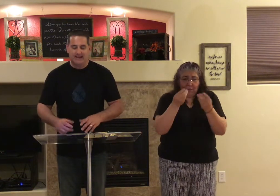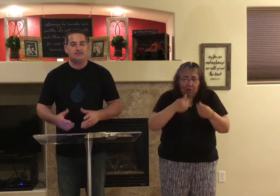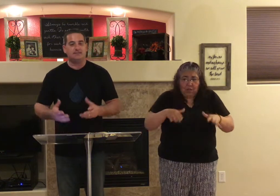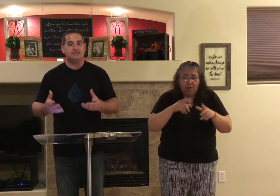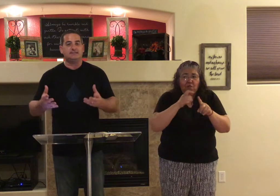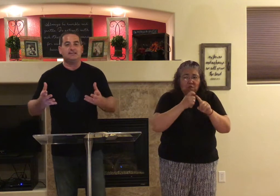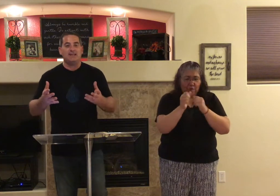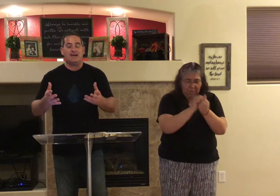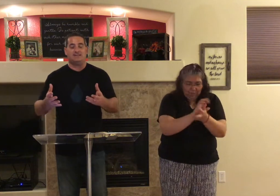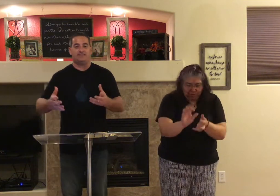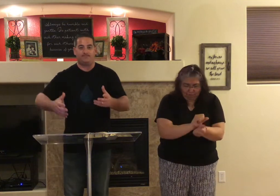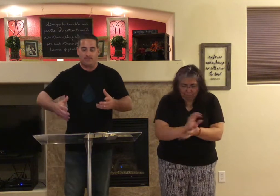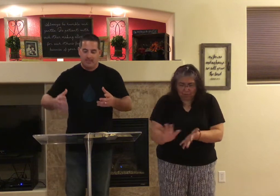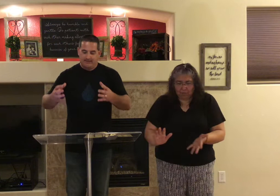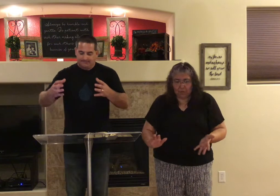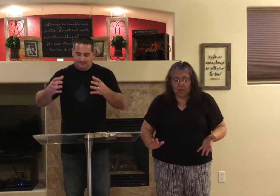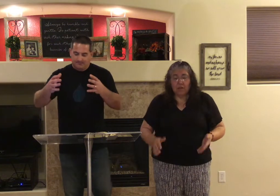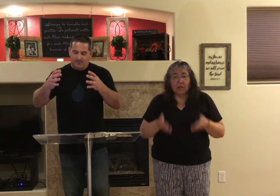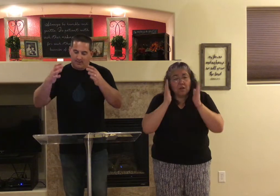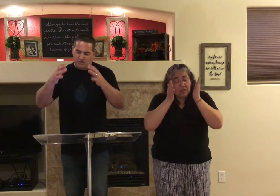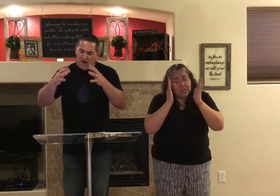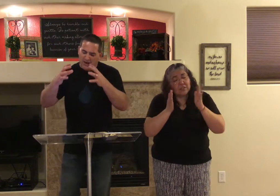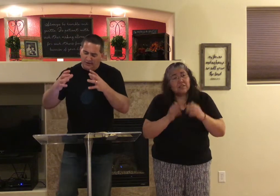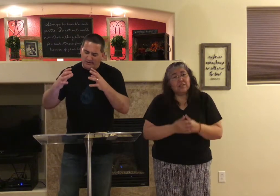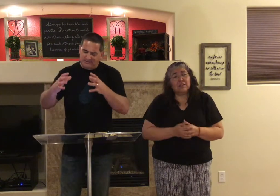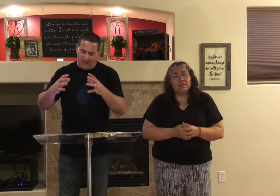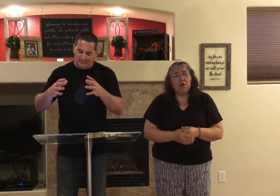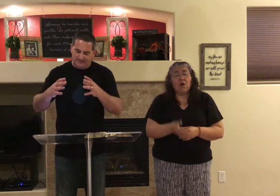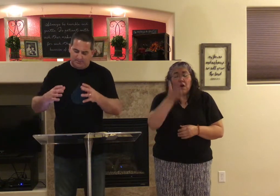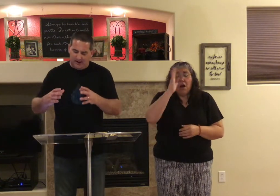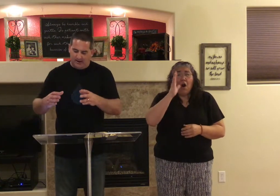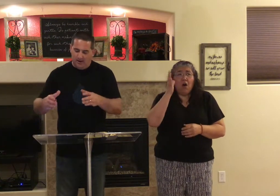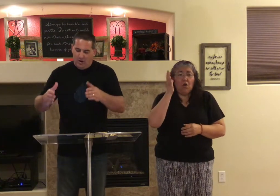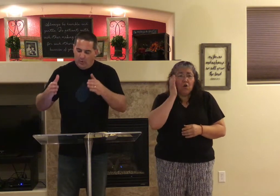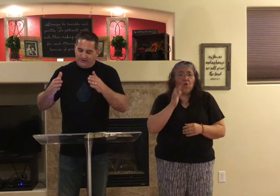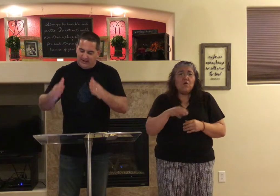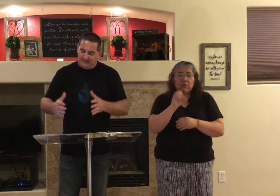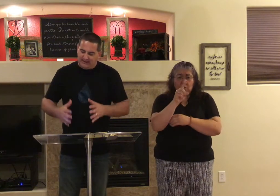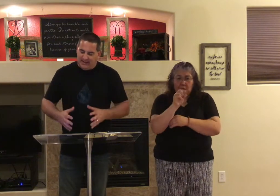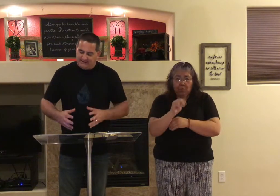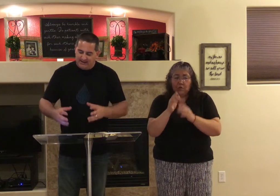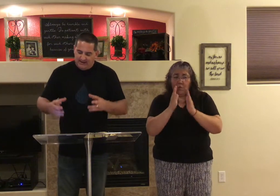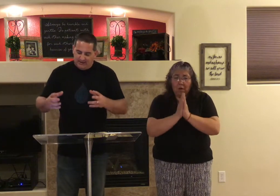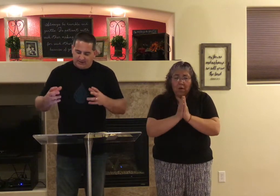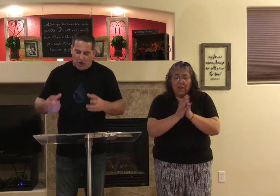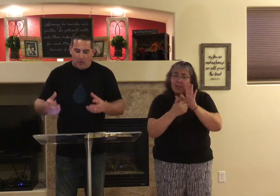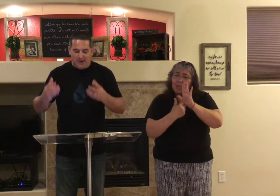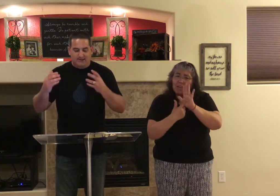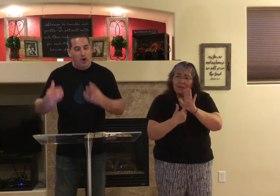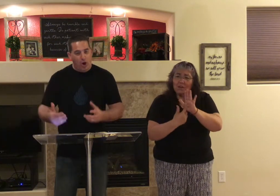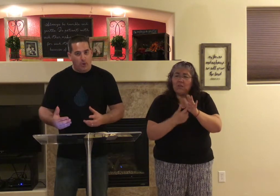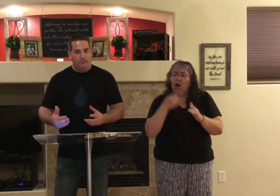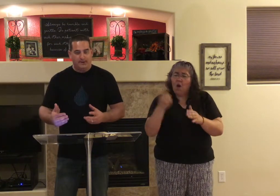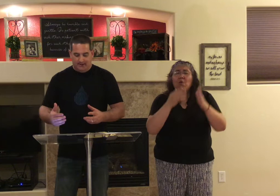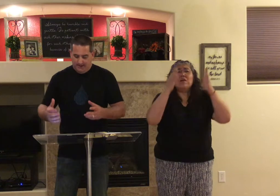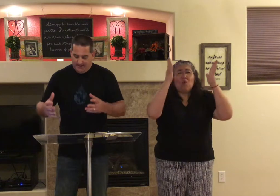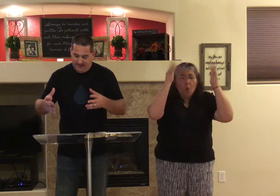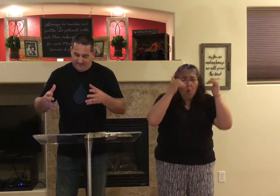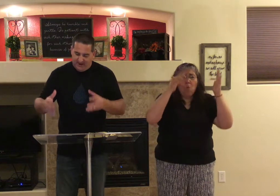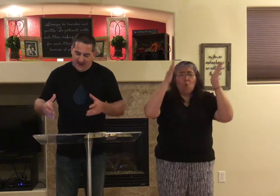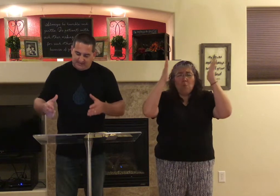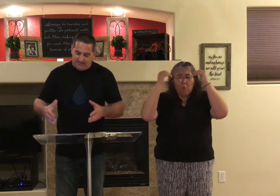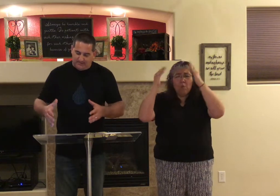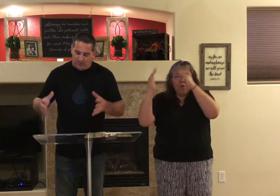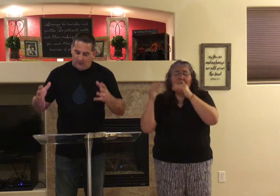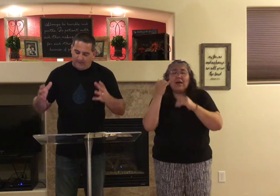the disasters. Listen to this. God heard Solomon's prayer, which indicates there's always hope